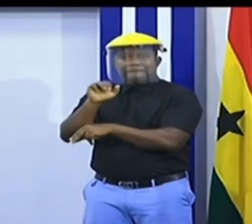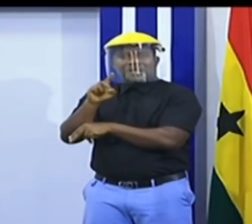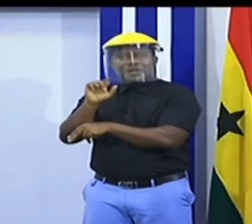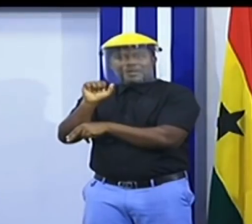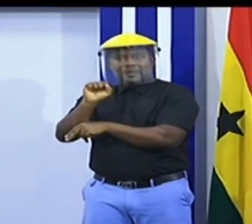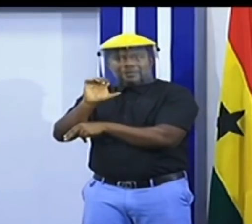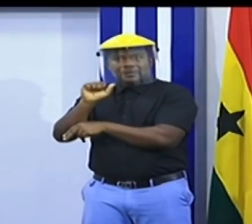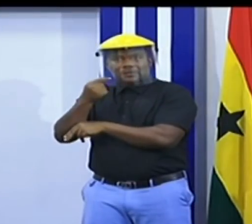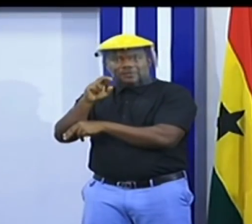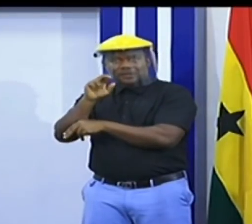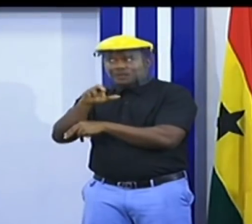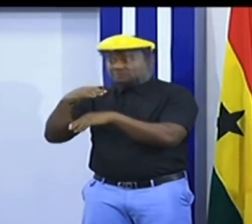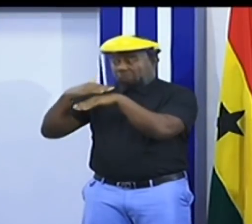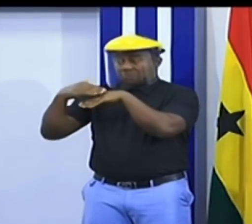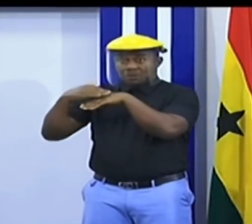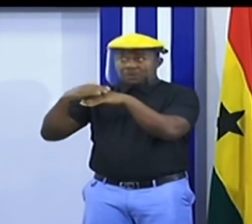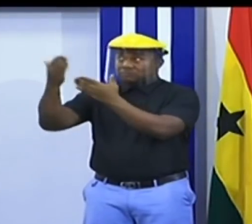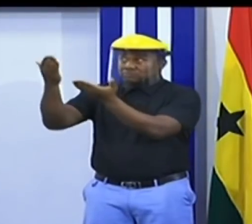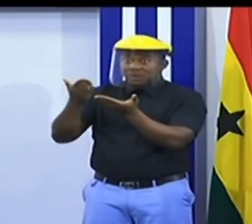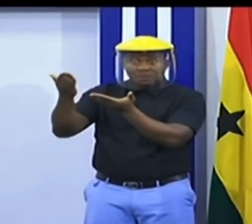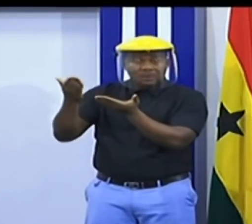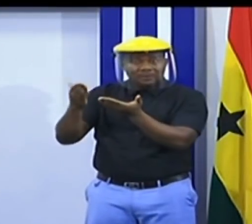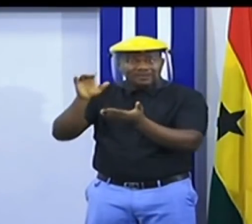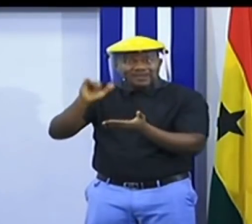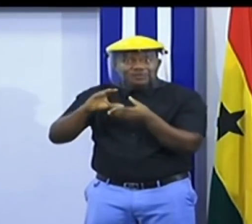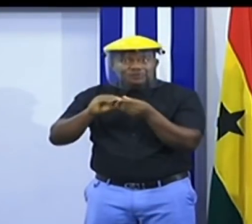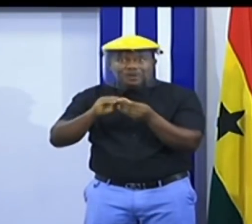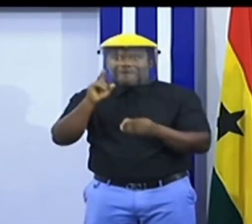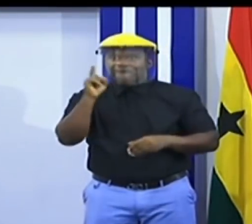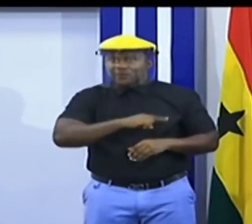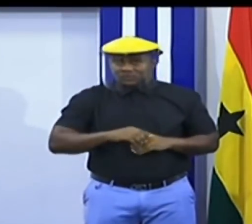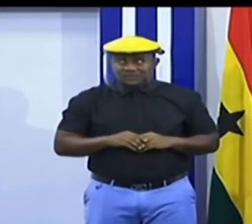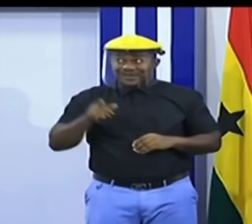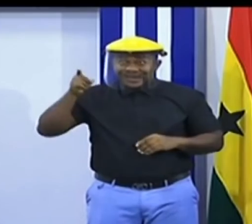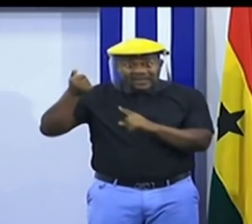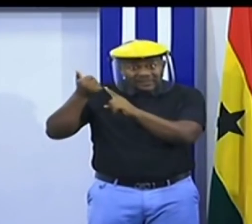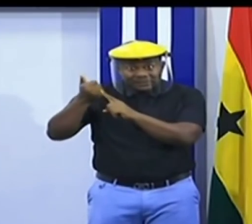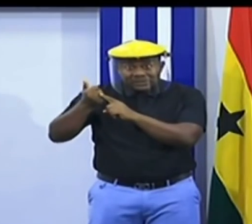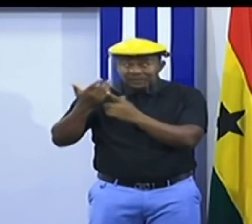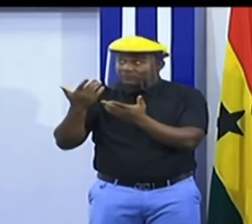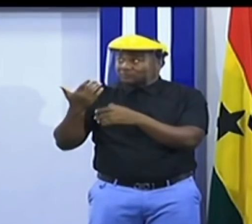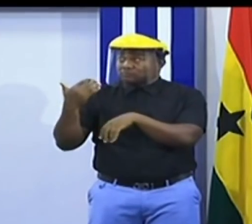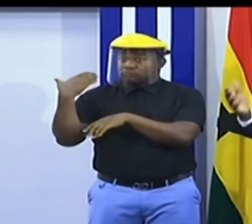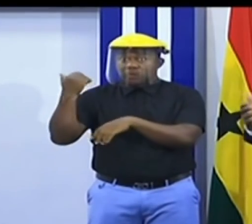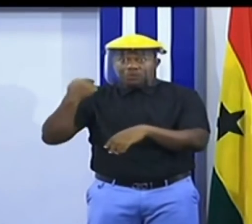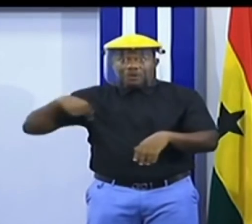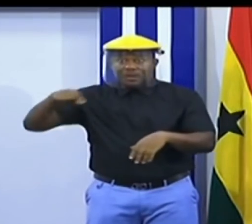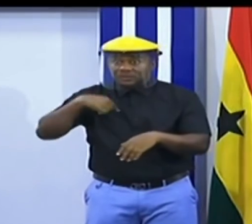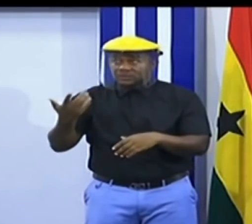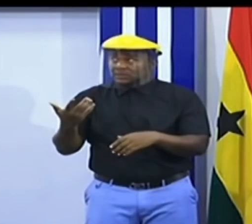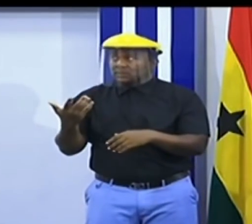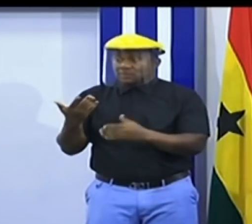a cure from Madagascar, is incorrect. What we have said is that they have reached out to us, as they have done to many other countries,